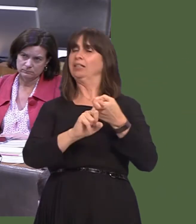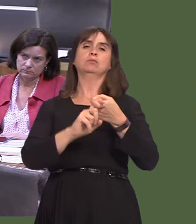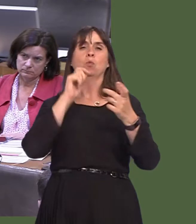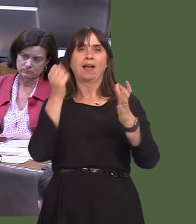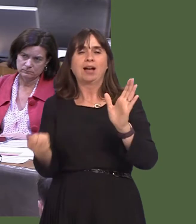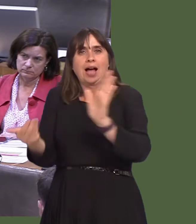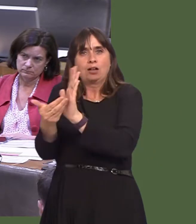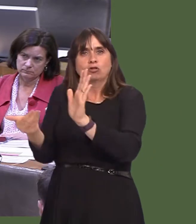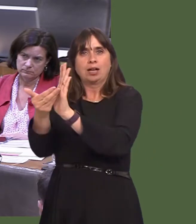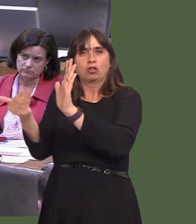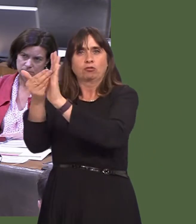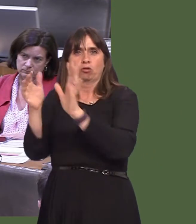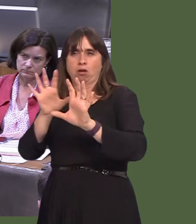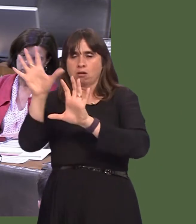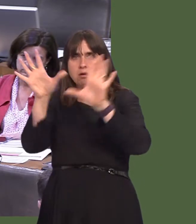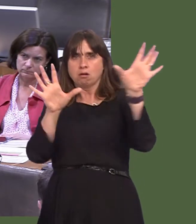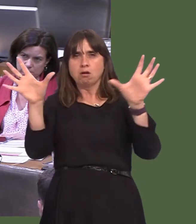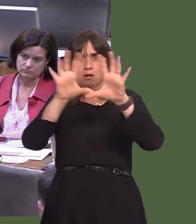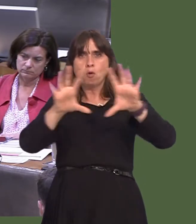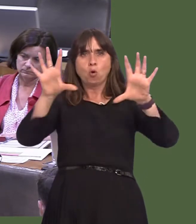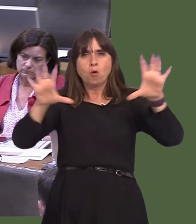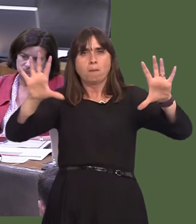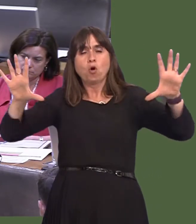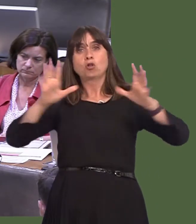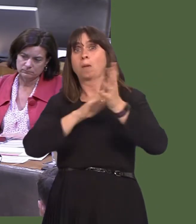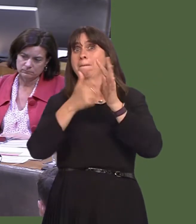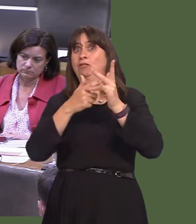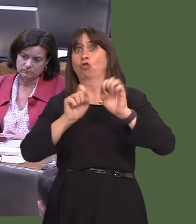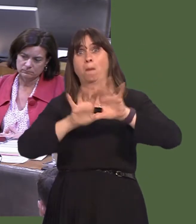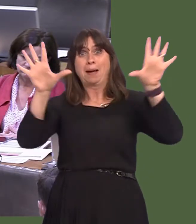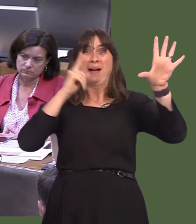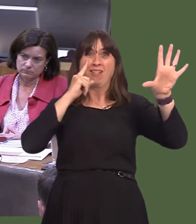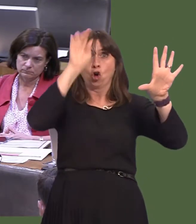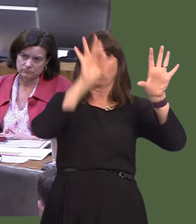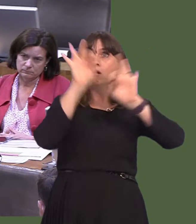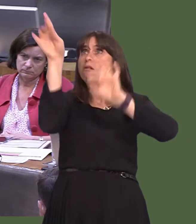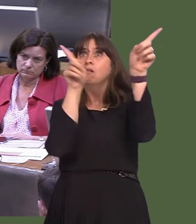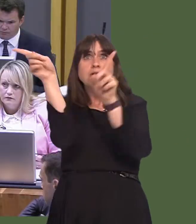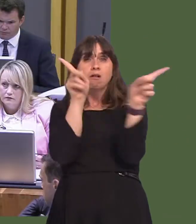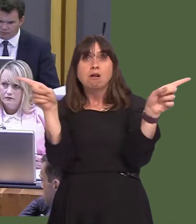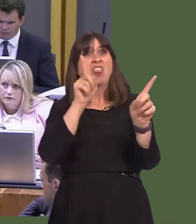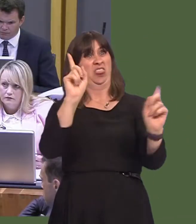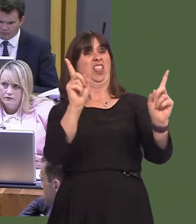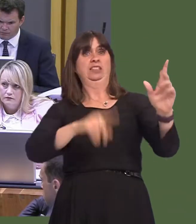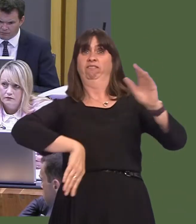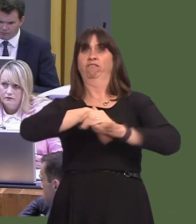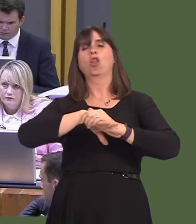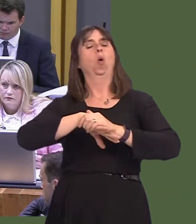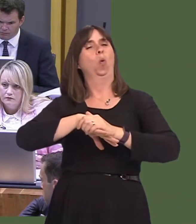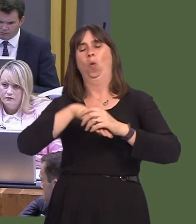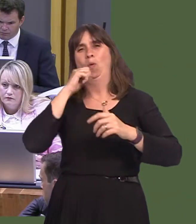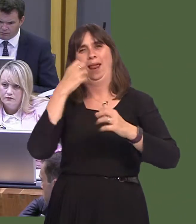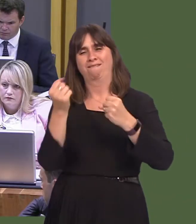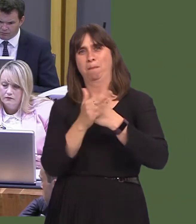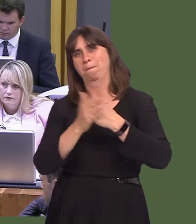does exist there is filled in the future. So the metro map as it is not meant to be the full extent of its reach, but there